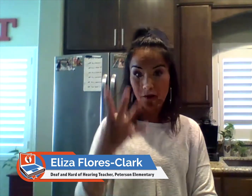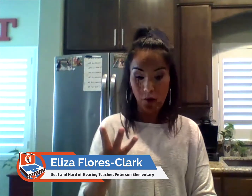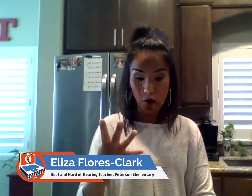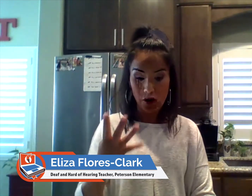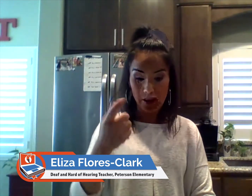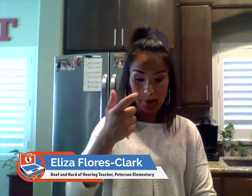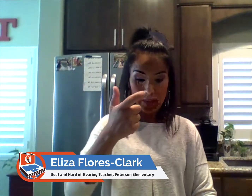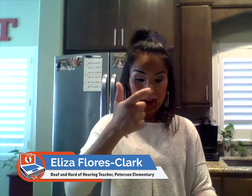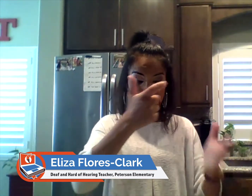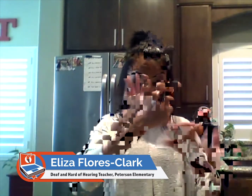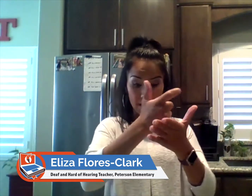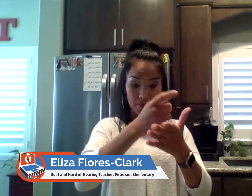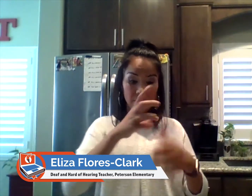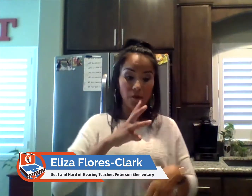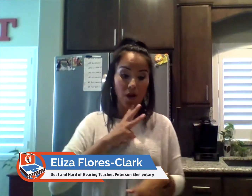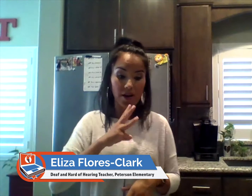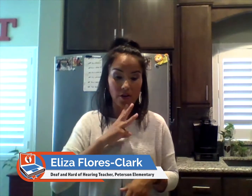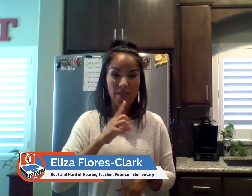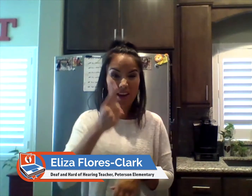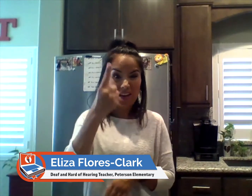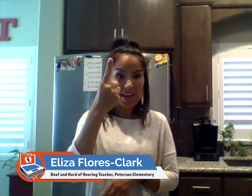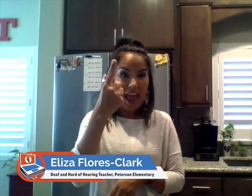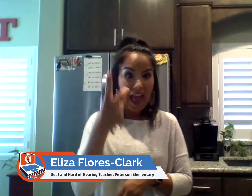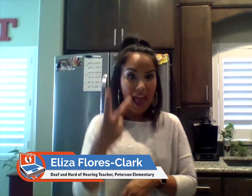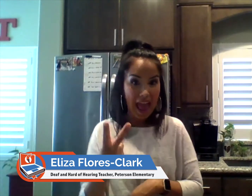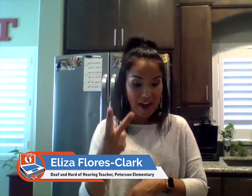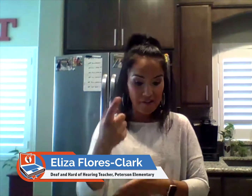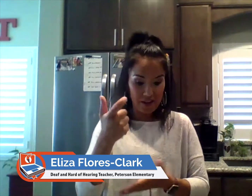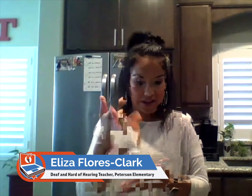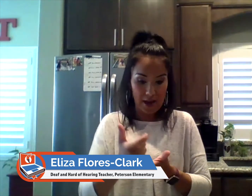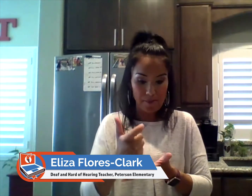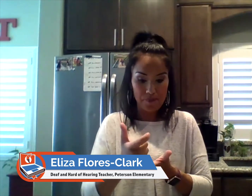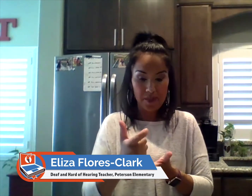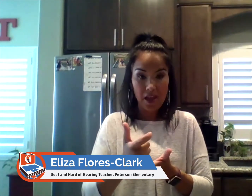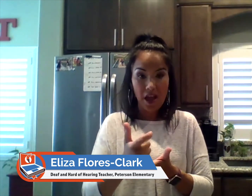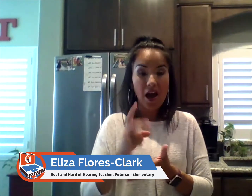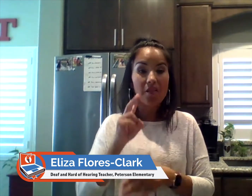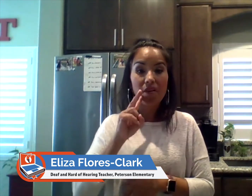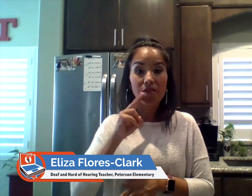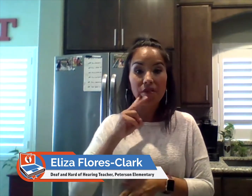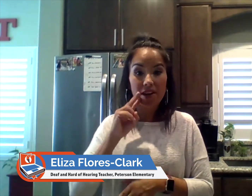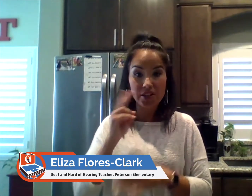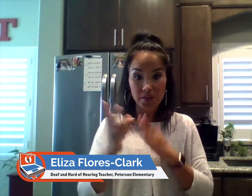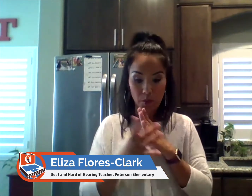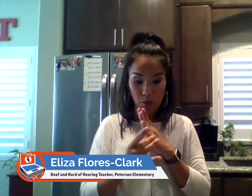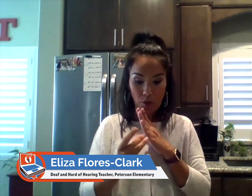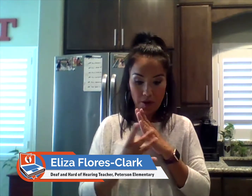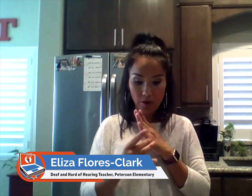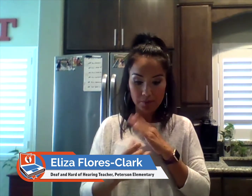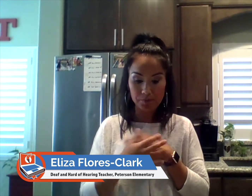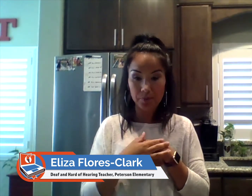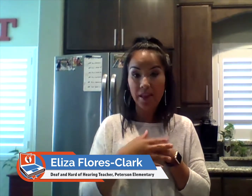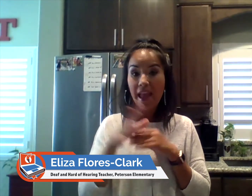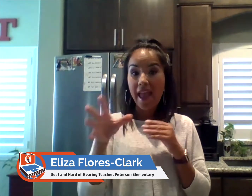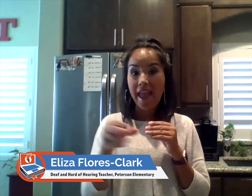1/4 cups of water, and then I need 1/2 cup of vegetable oil